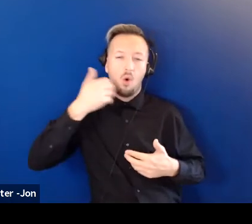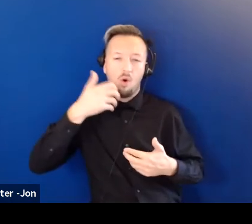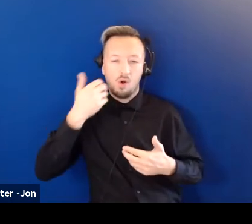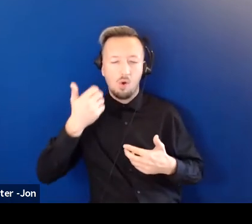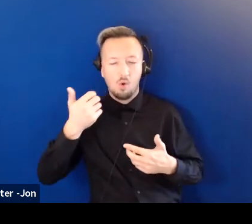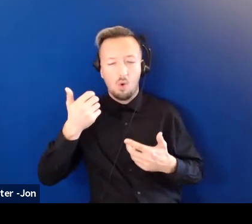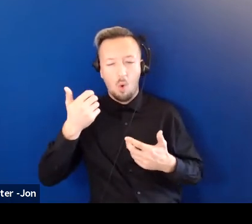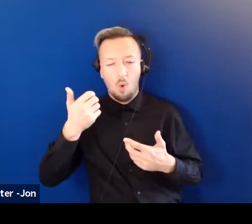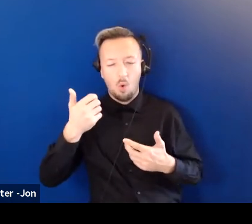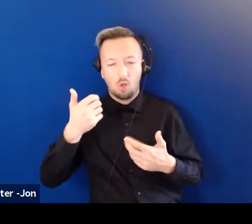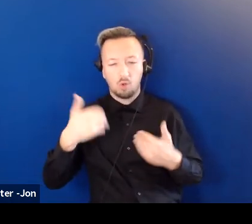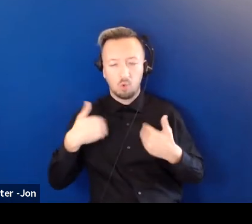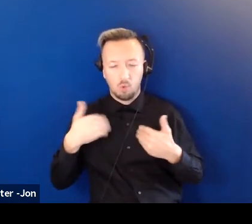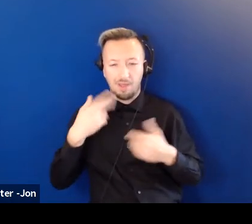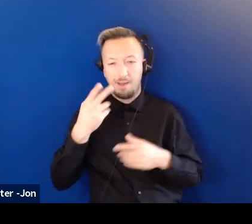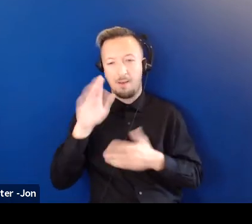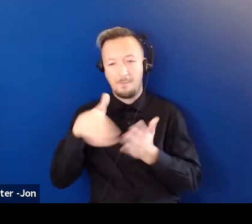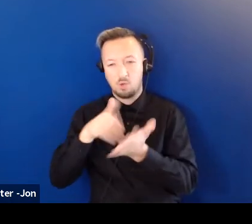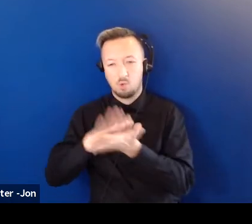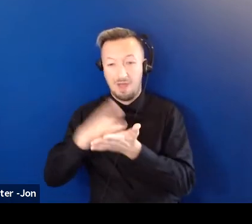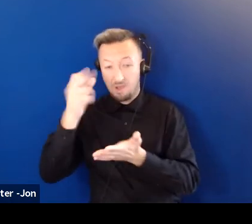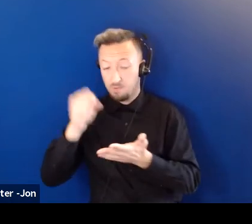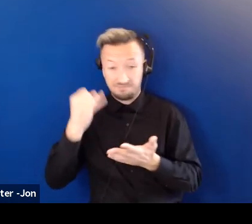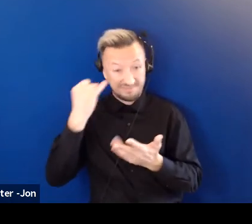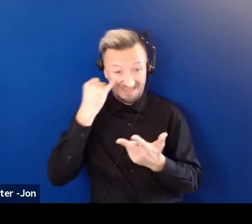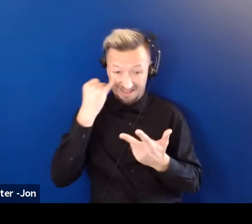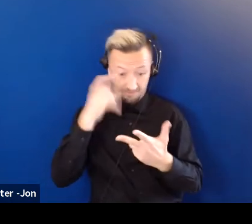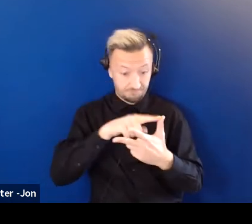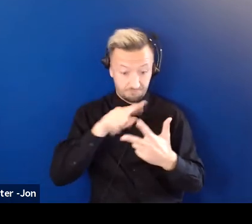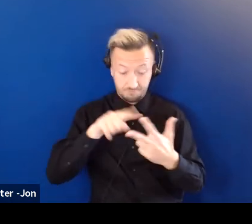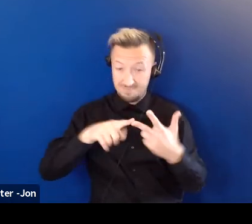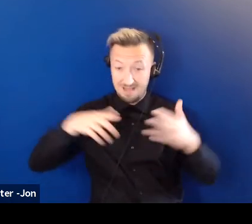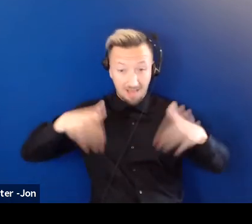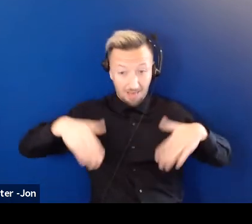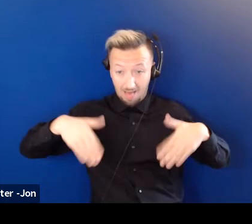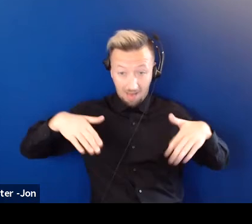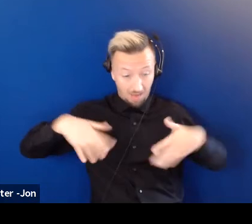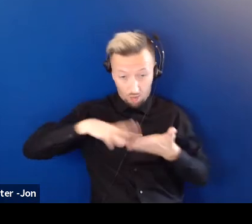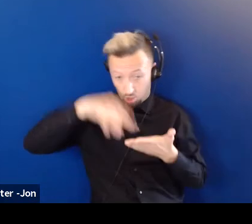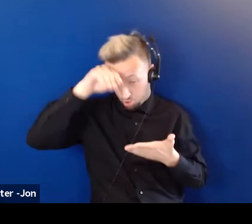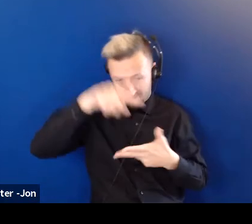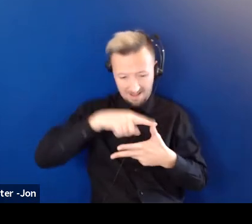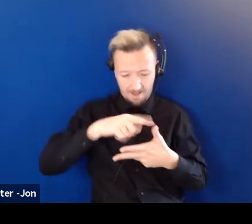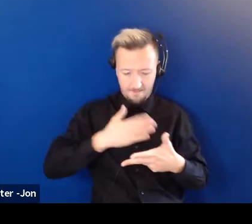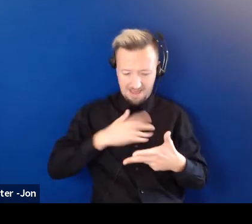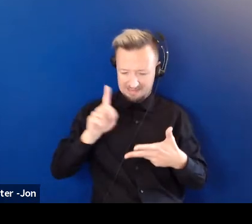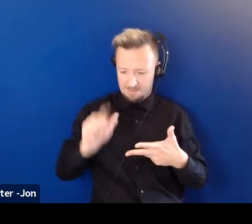young, but we're seeing that if they aren't aware of their disability and they're not identifying,